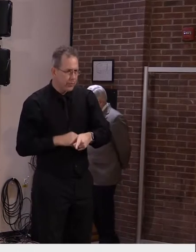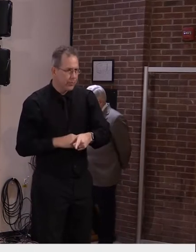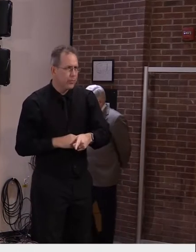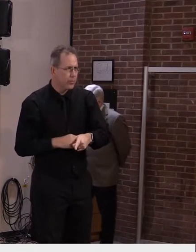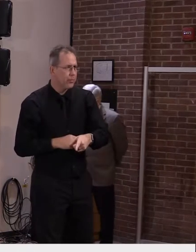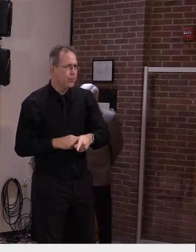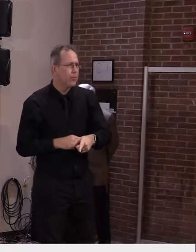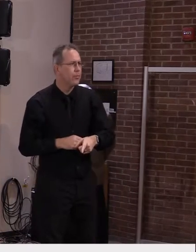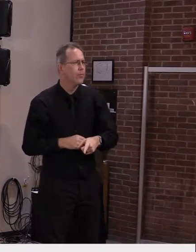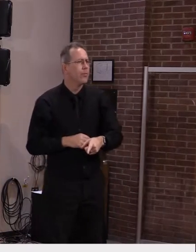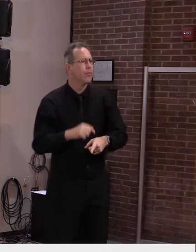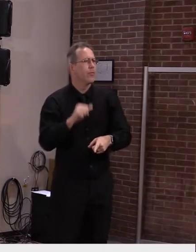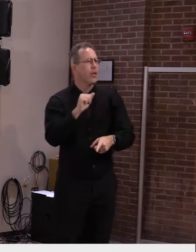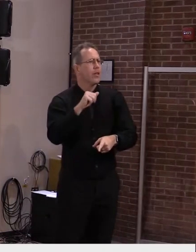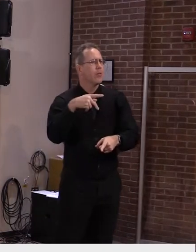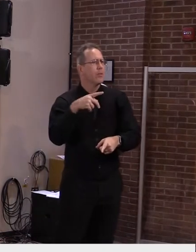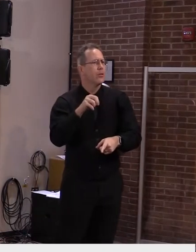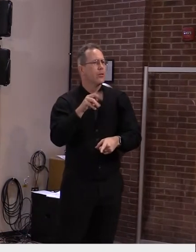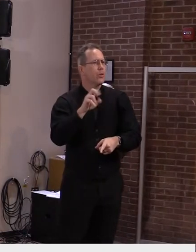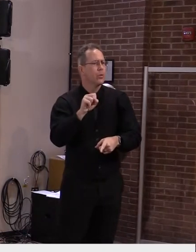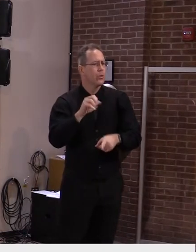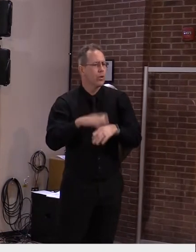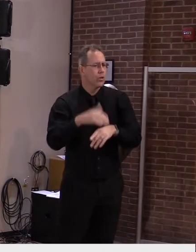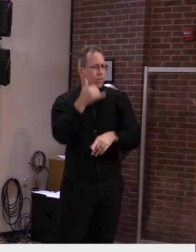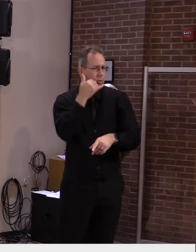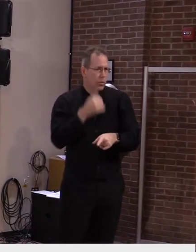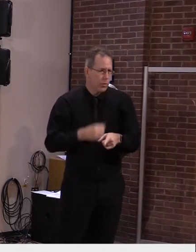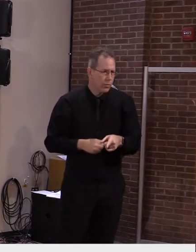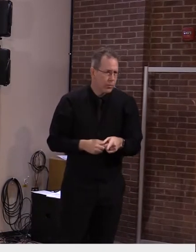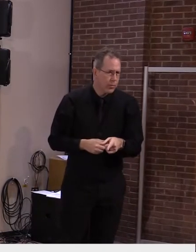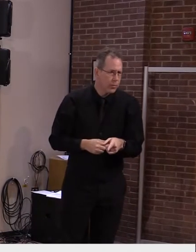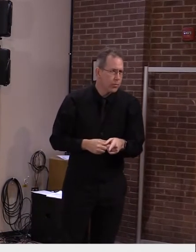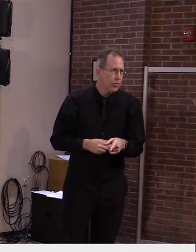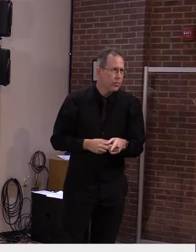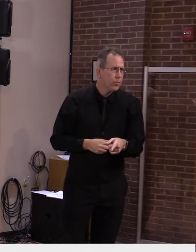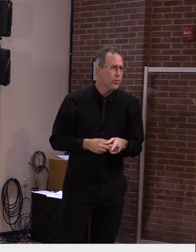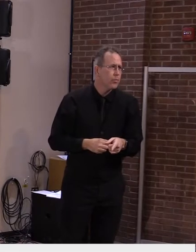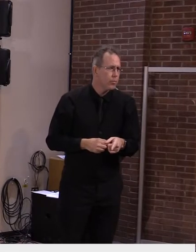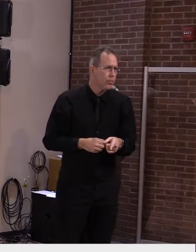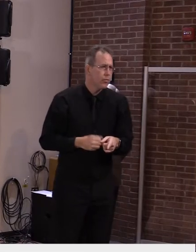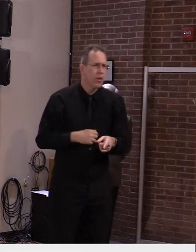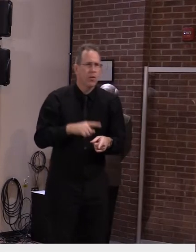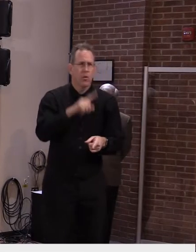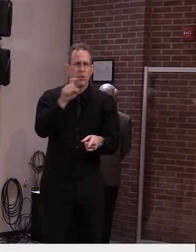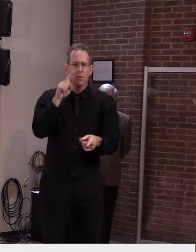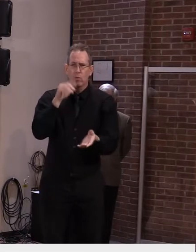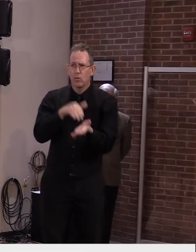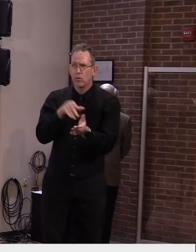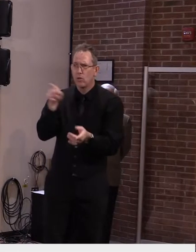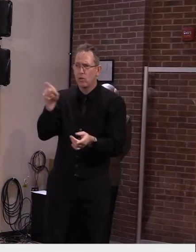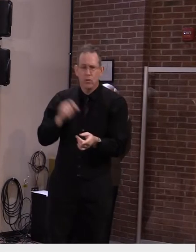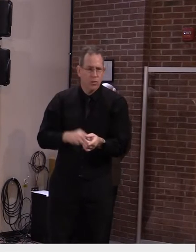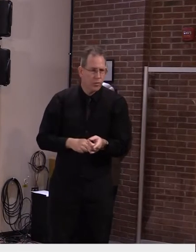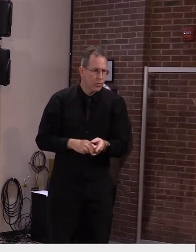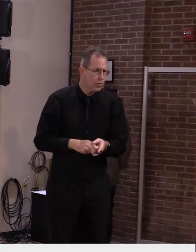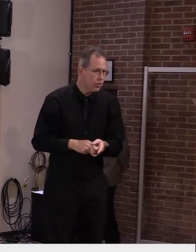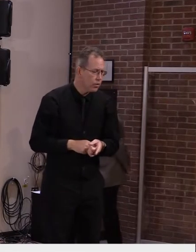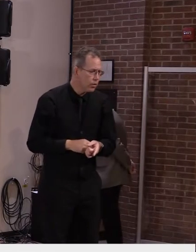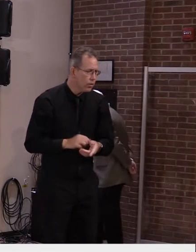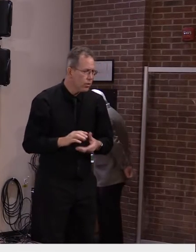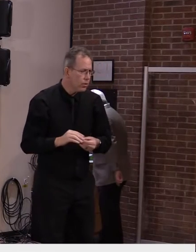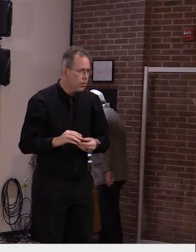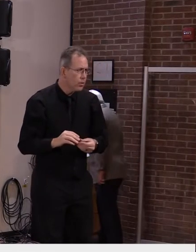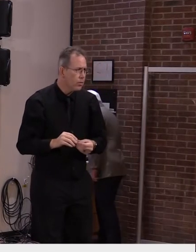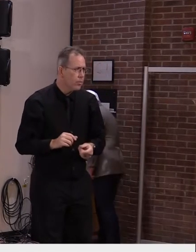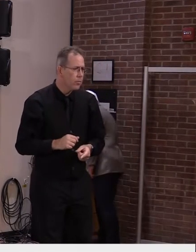Thanks, Rebecca. I'm wondering if Dr. Levine could tell us anything more about the outbreak at the Crescent Manor Nursing Home